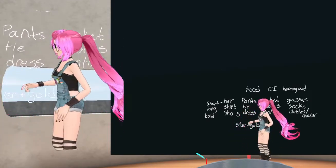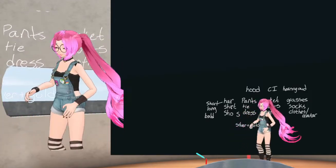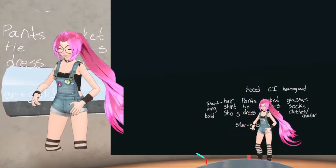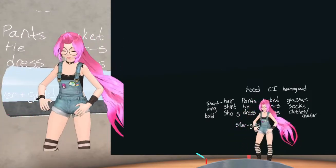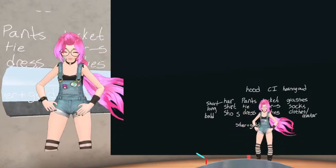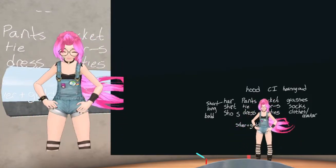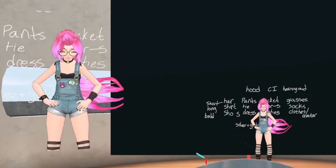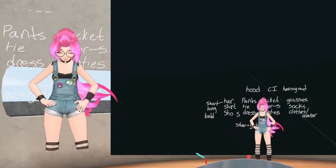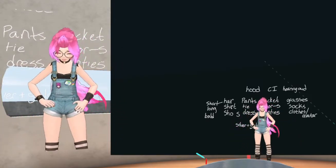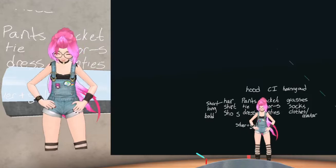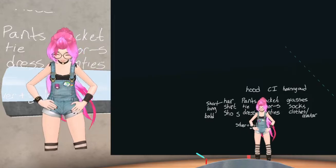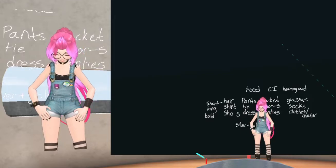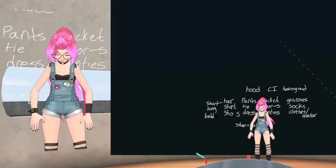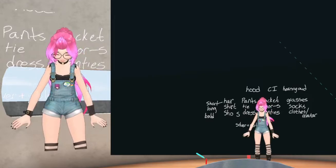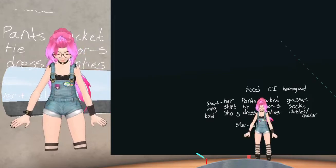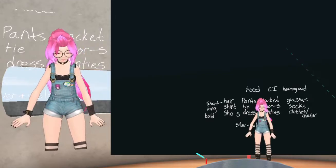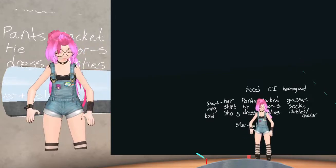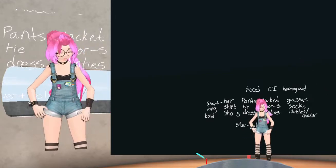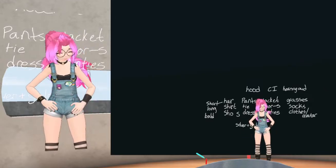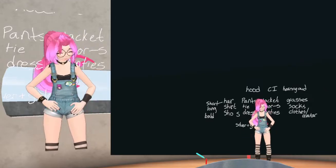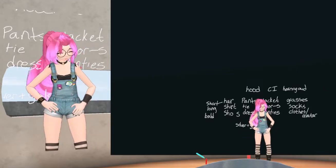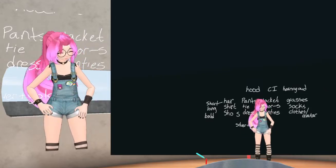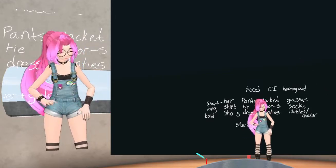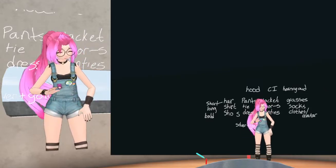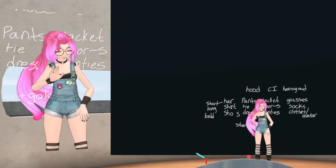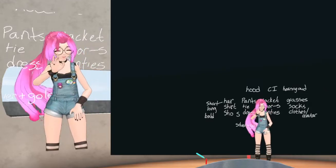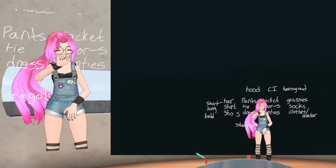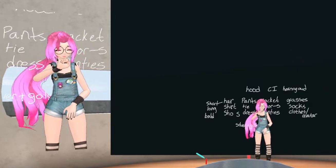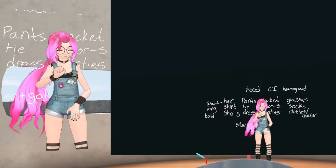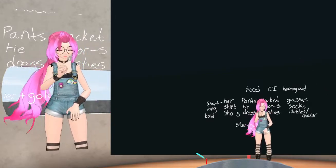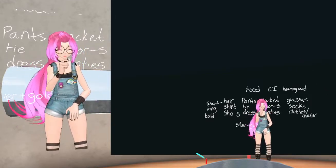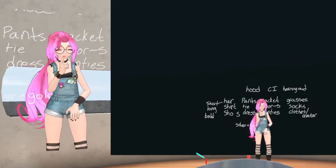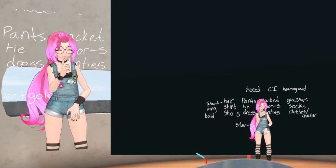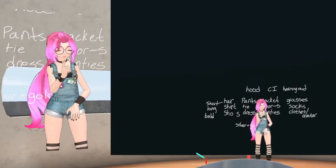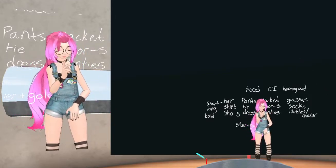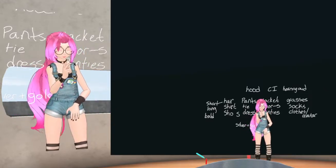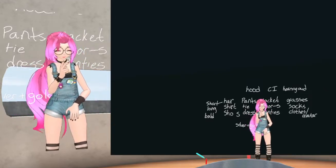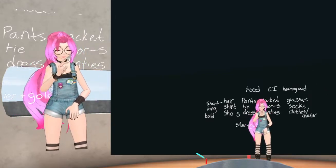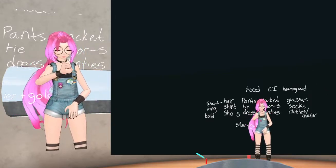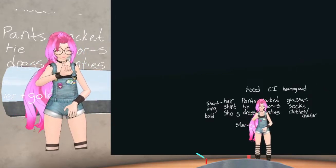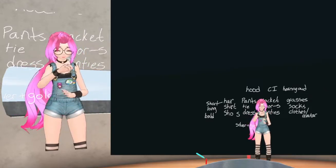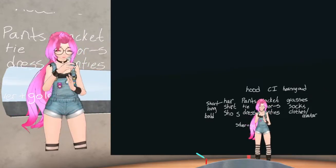skirt. Skirt is just like this. Skirt. Skirt.